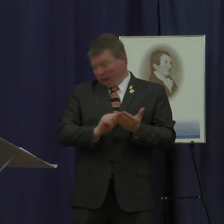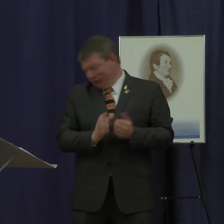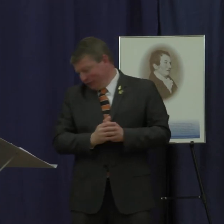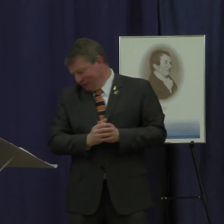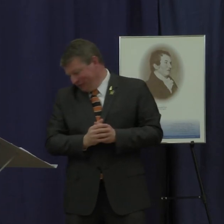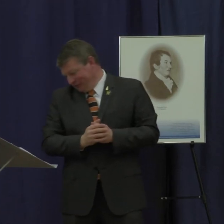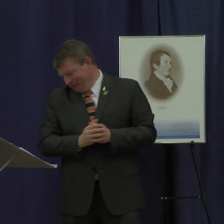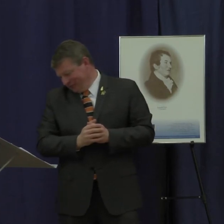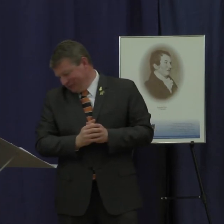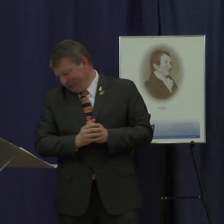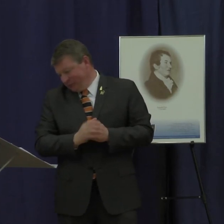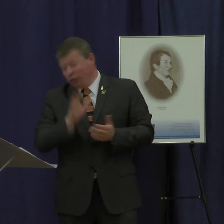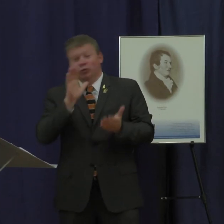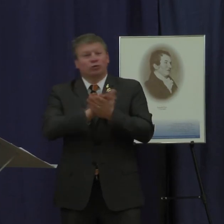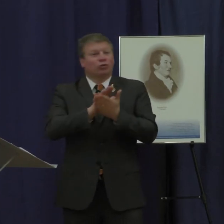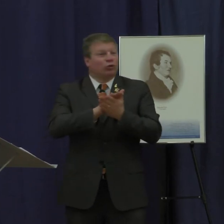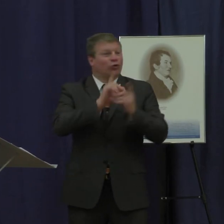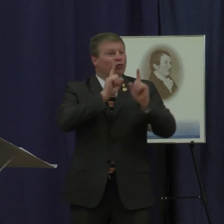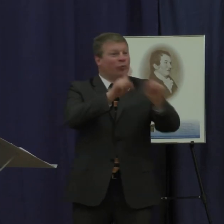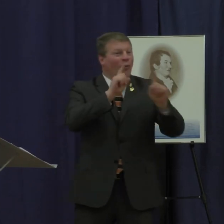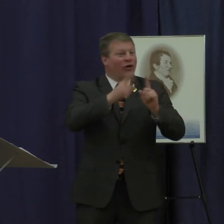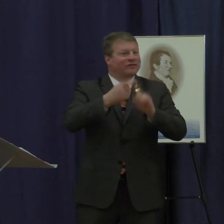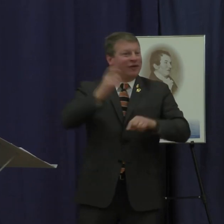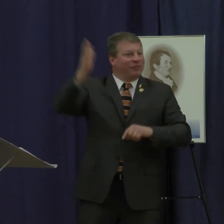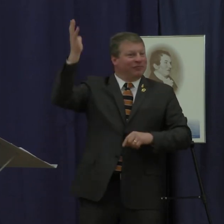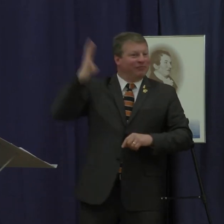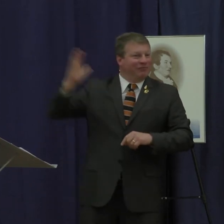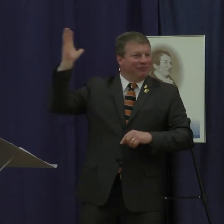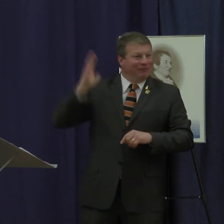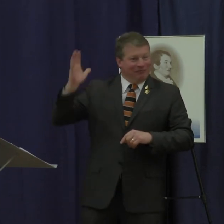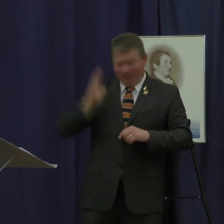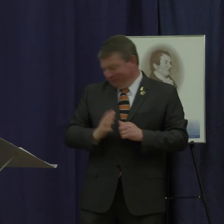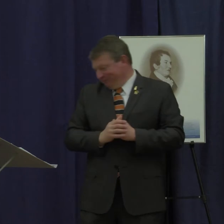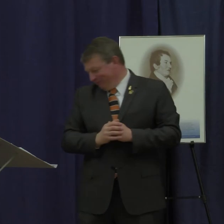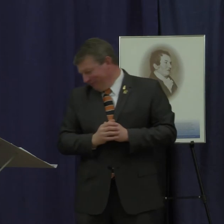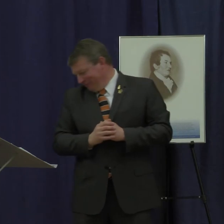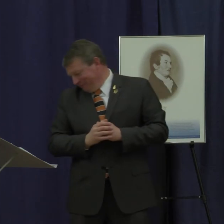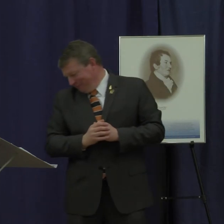current newspapers, school reports,